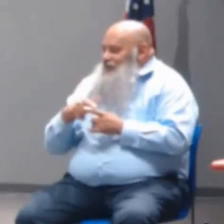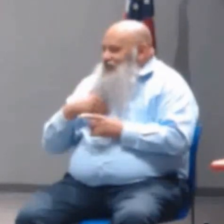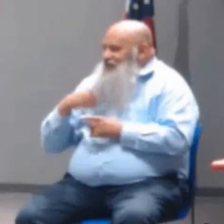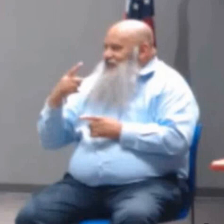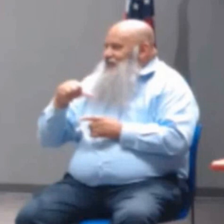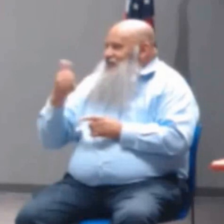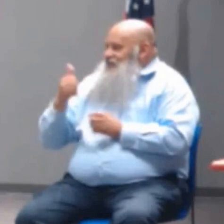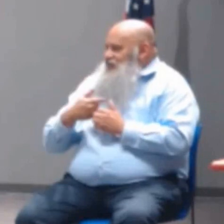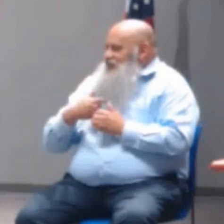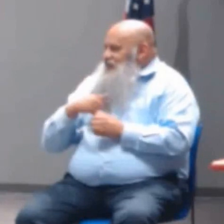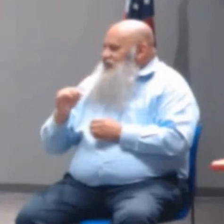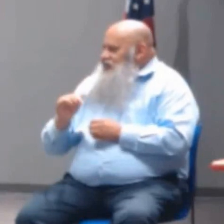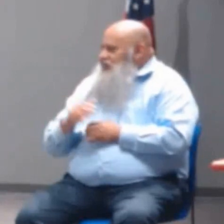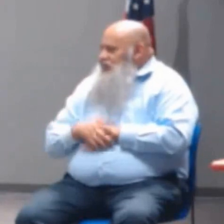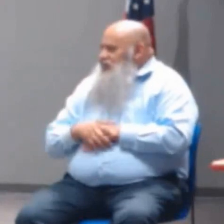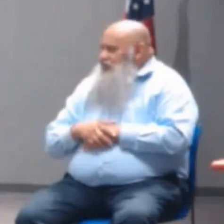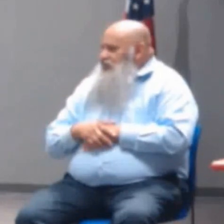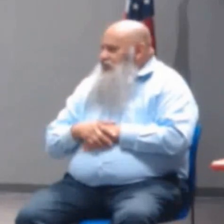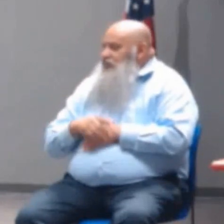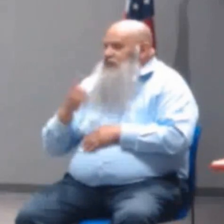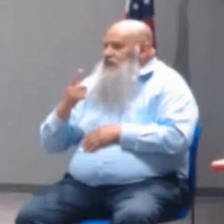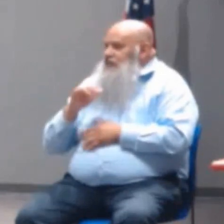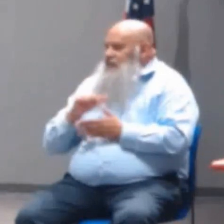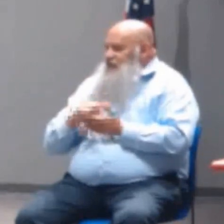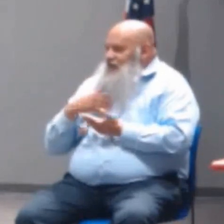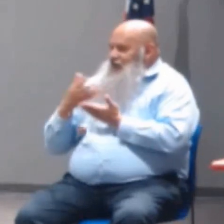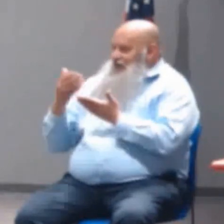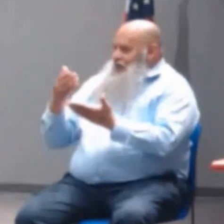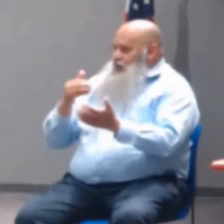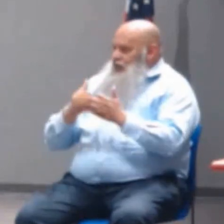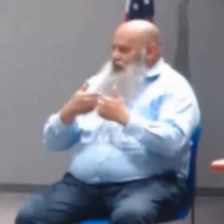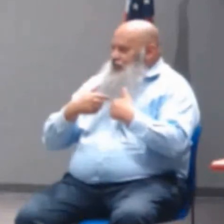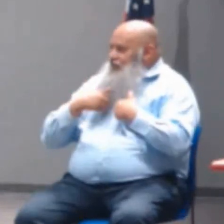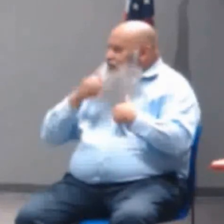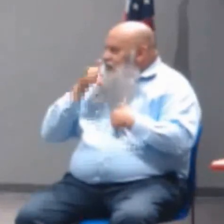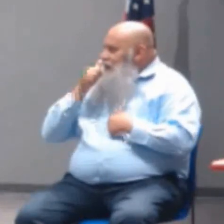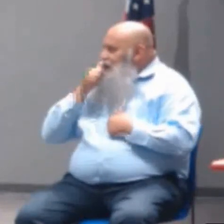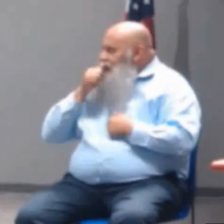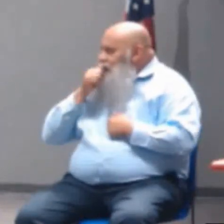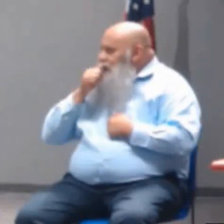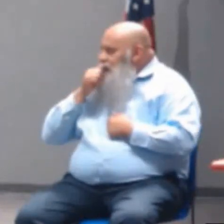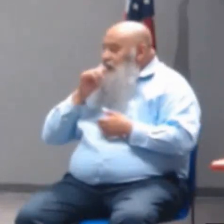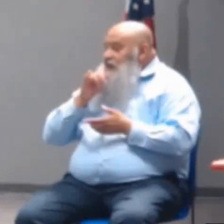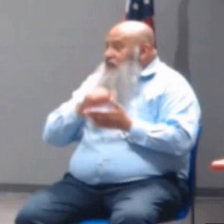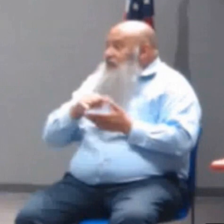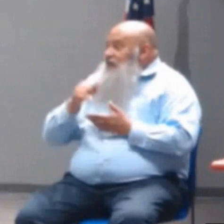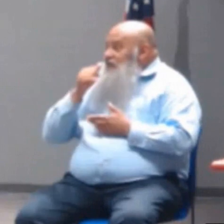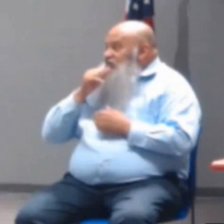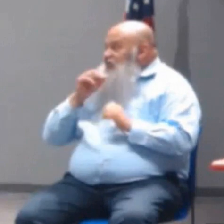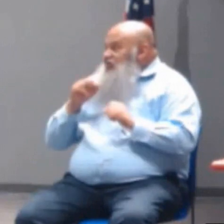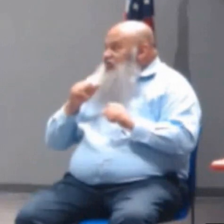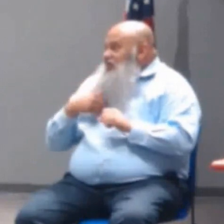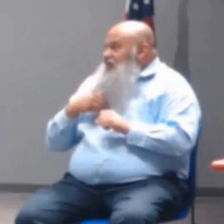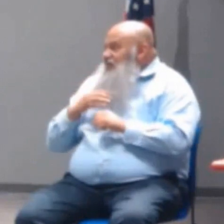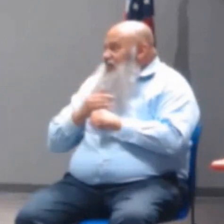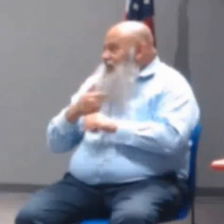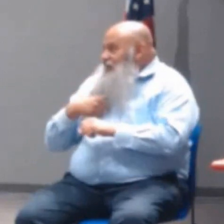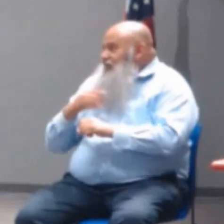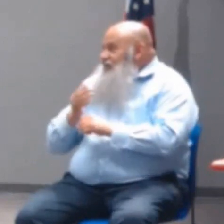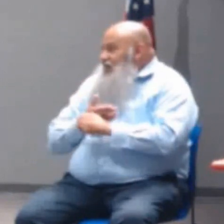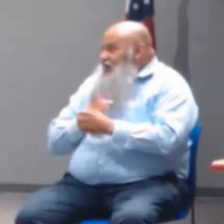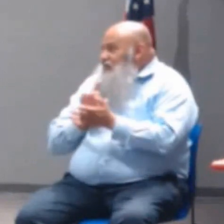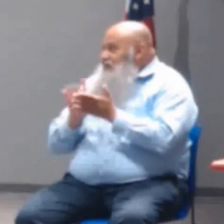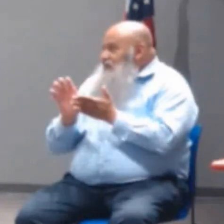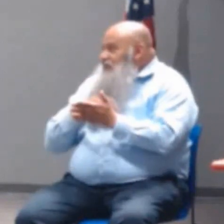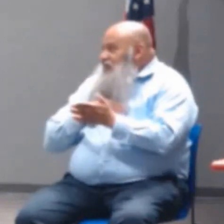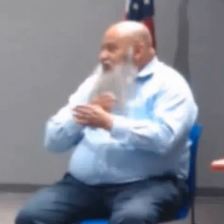with me. Something that I carried around. It was a secret. That secret could have got me fired, put out of my